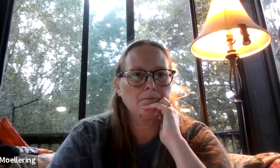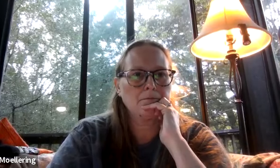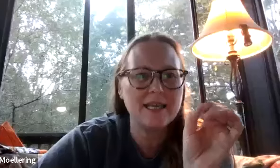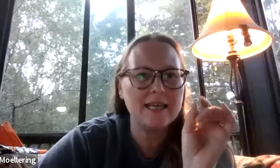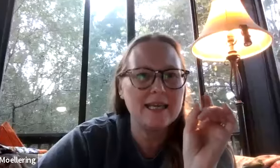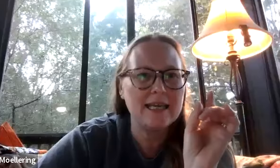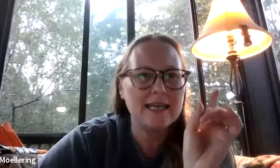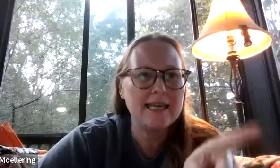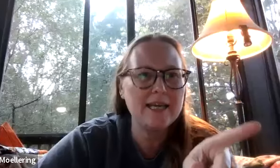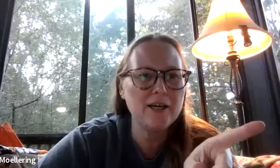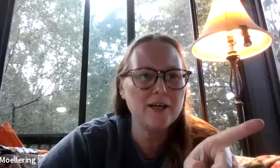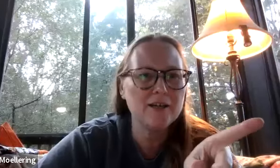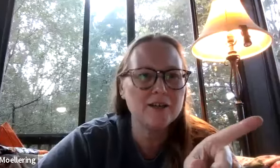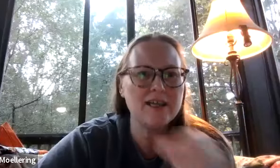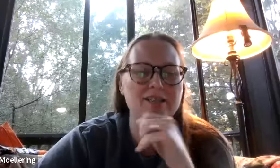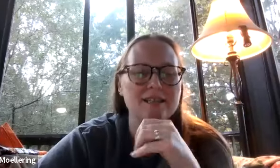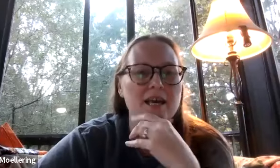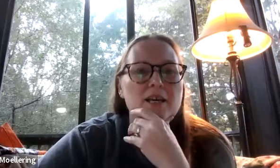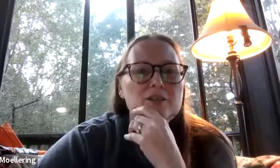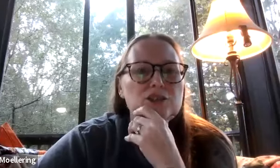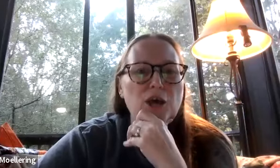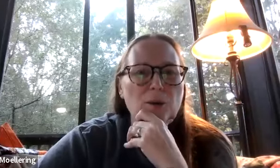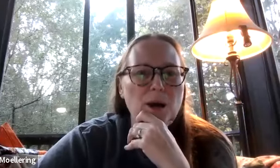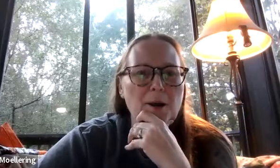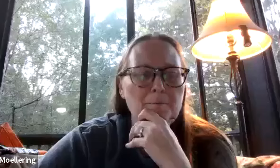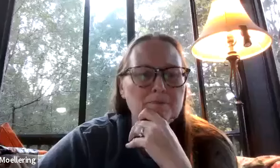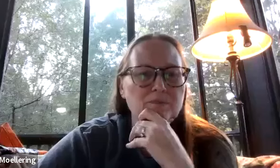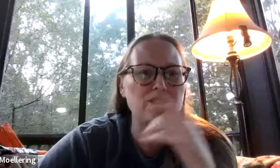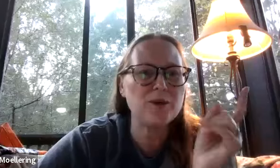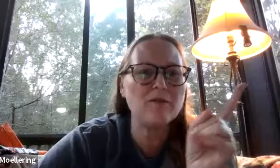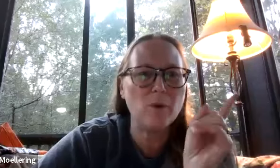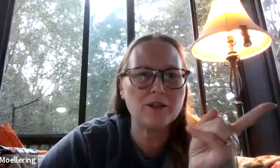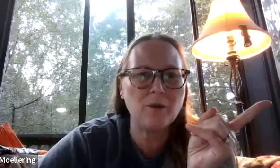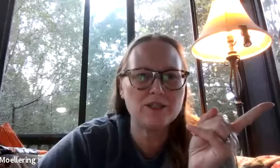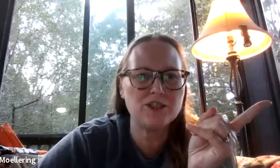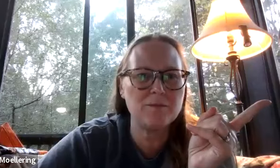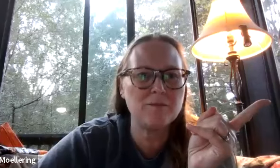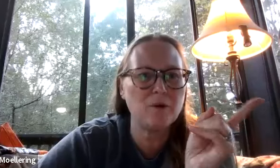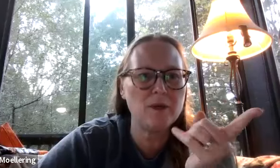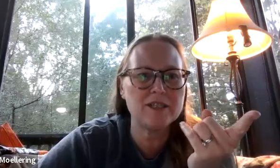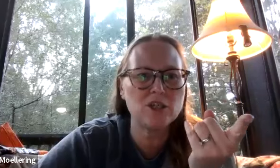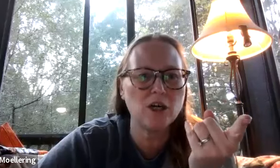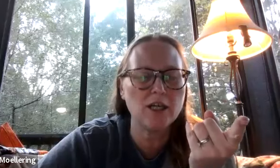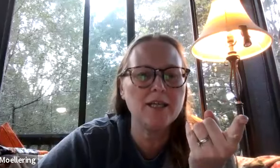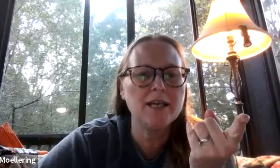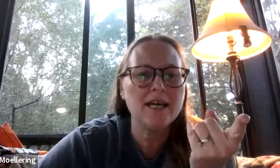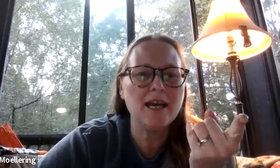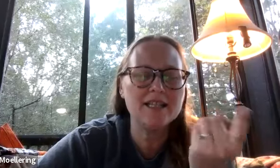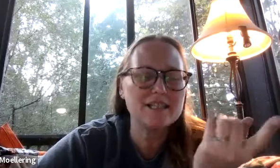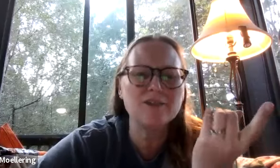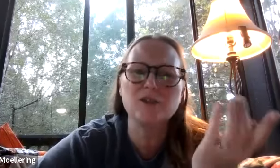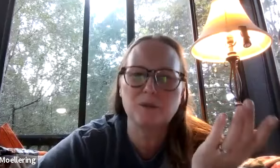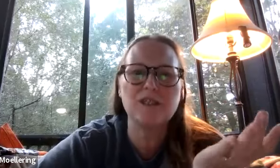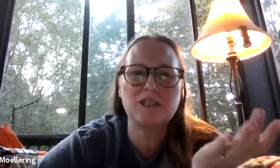everybody's here. Yes. So we do have one question before we get started. And this is actually a really